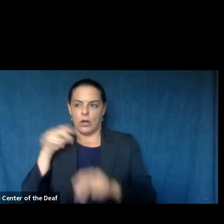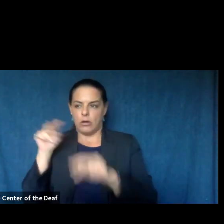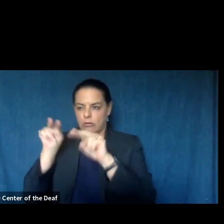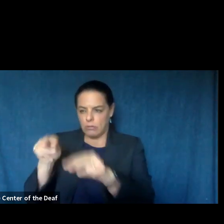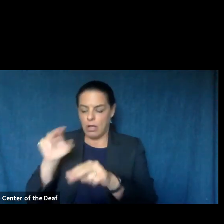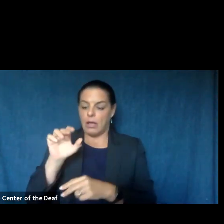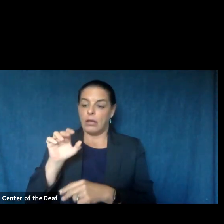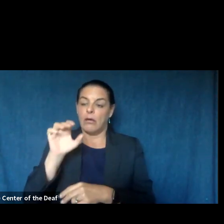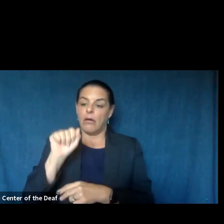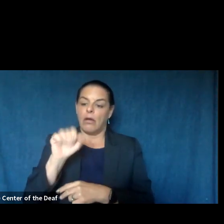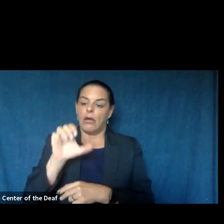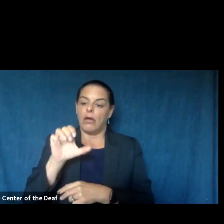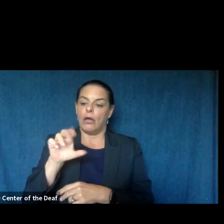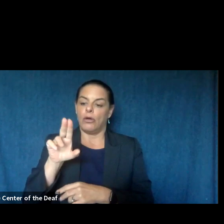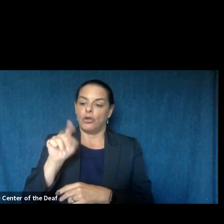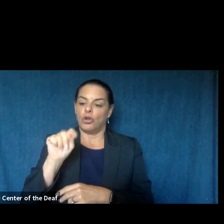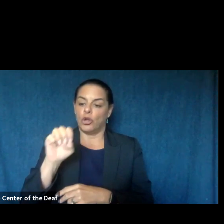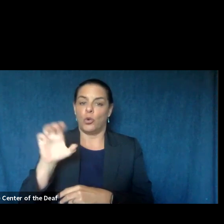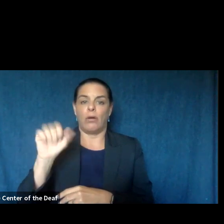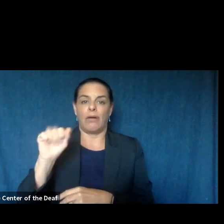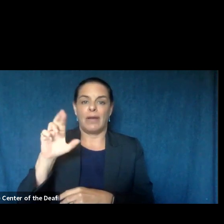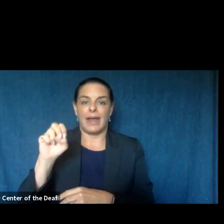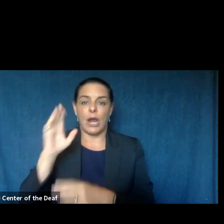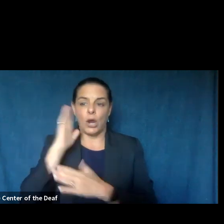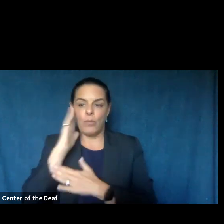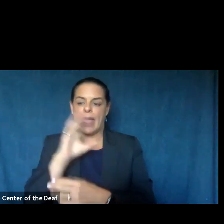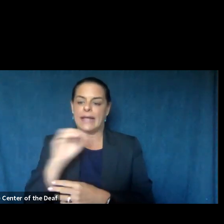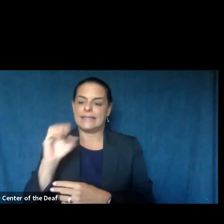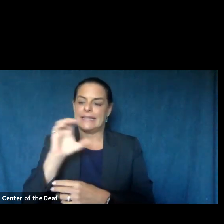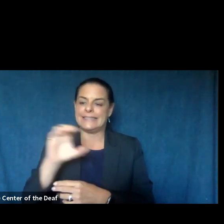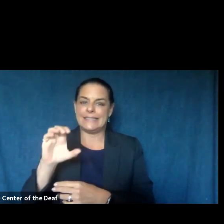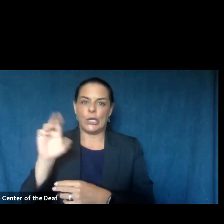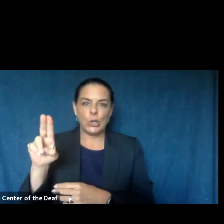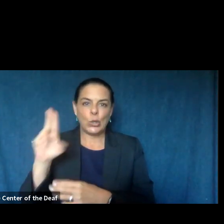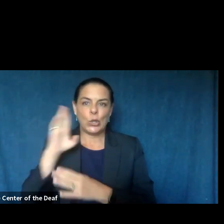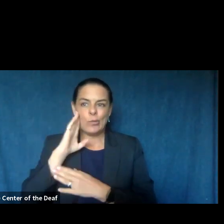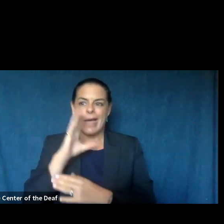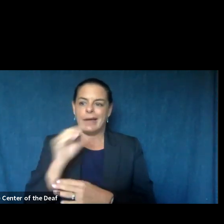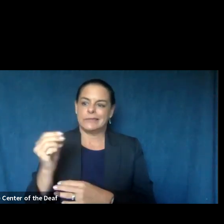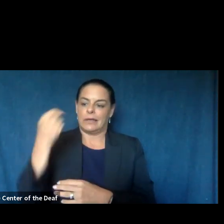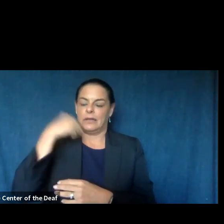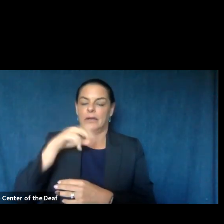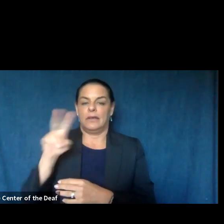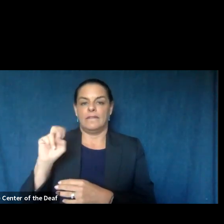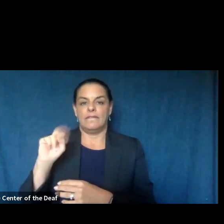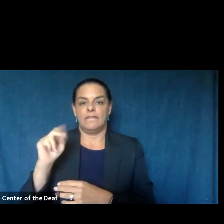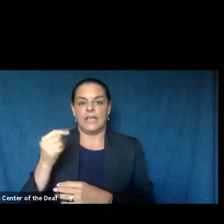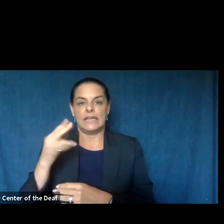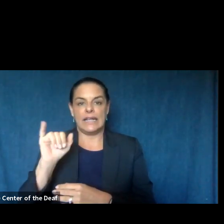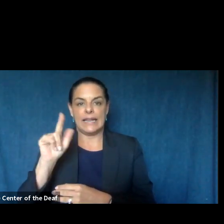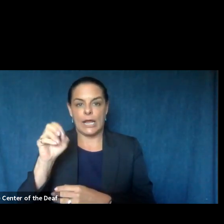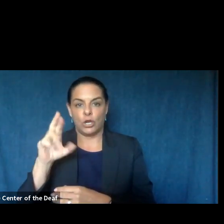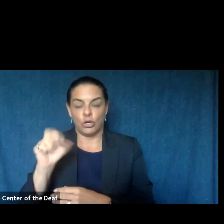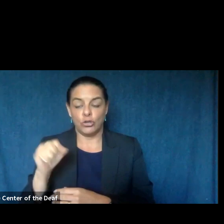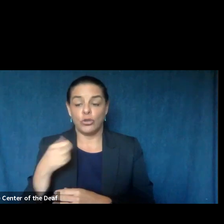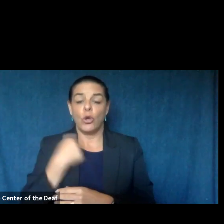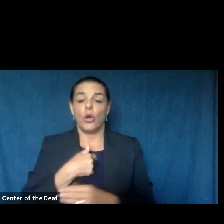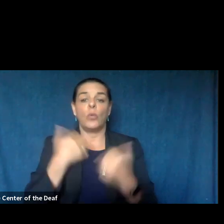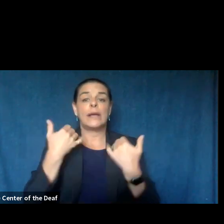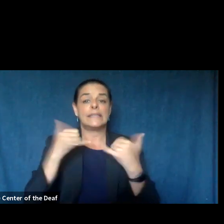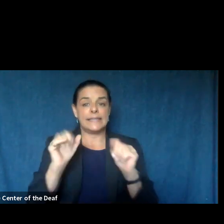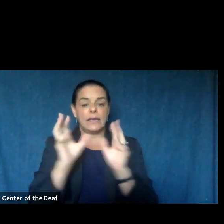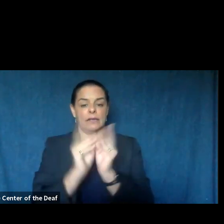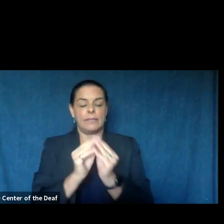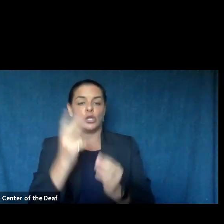care beds and also available critical care beds and ice and ventilators. We continue to meet 2 times a week for